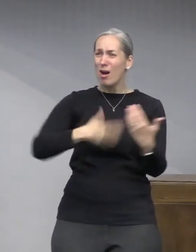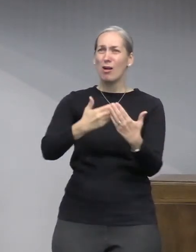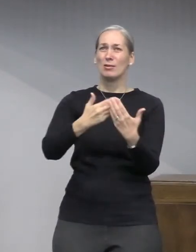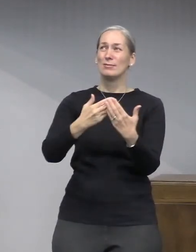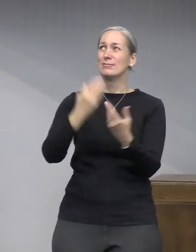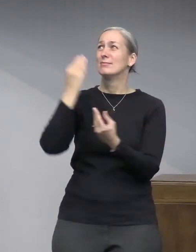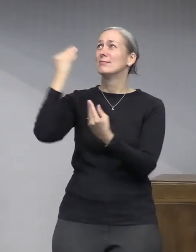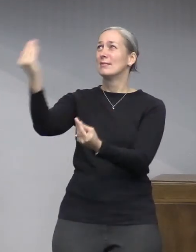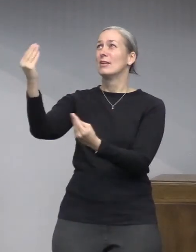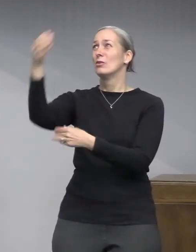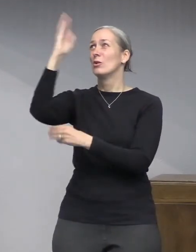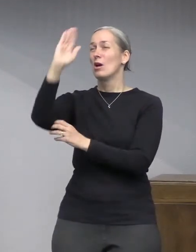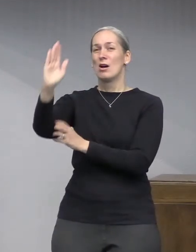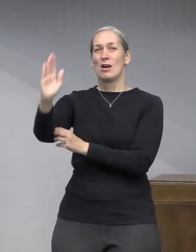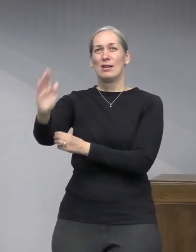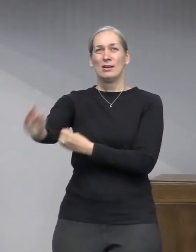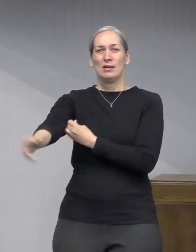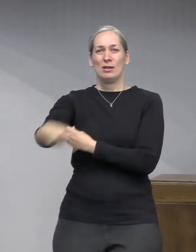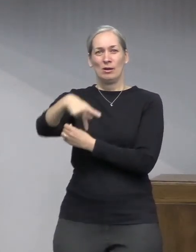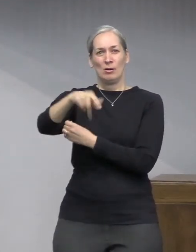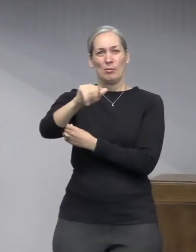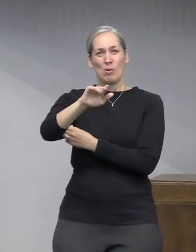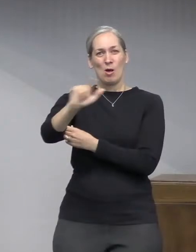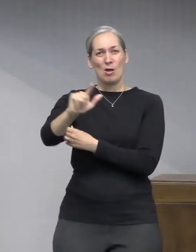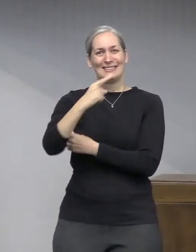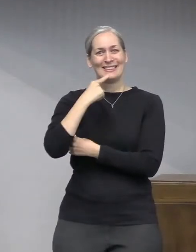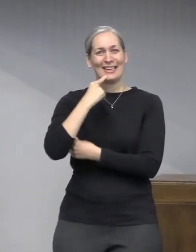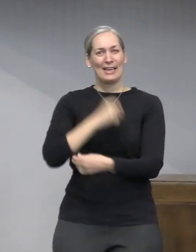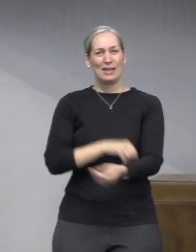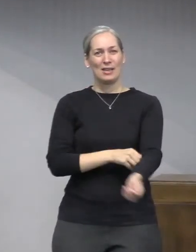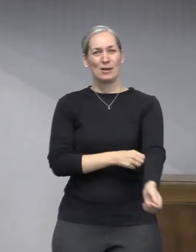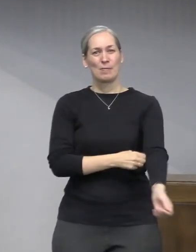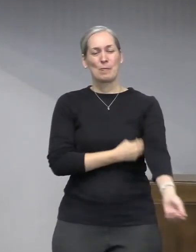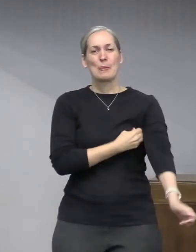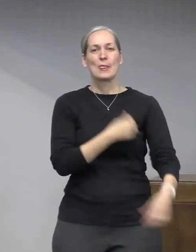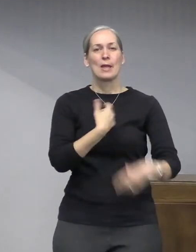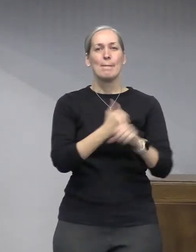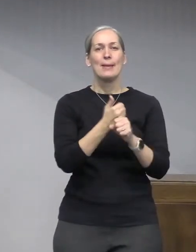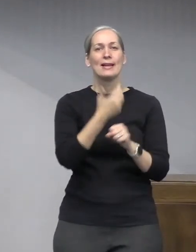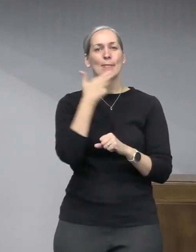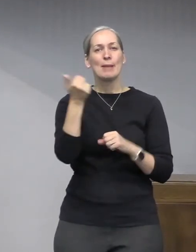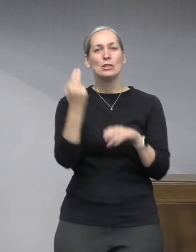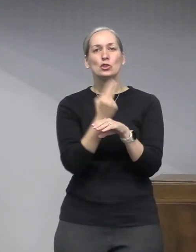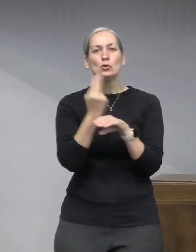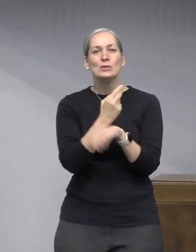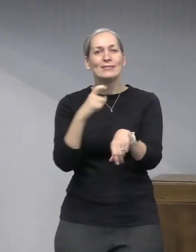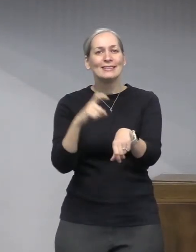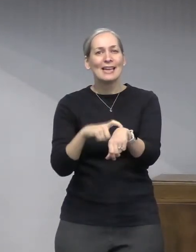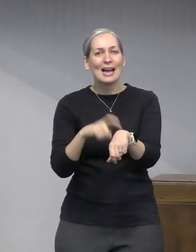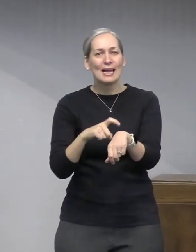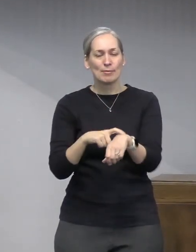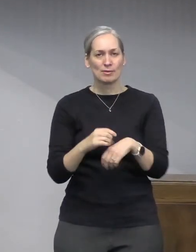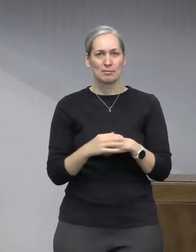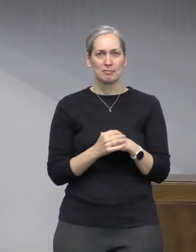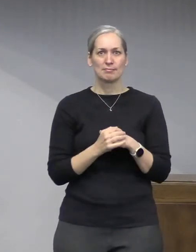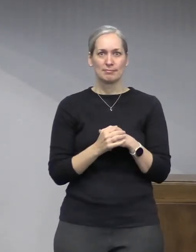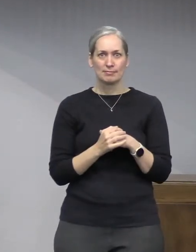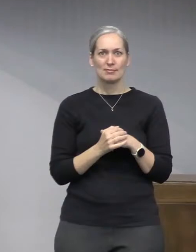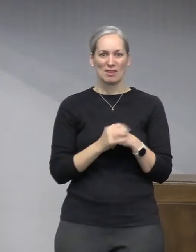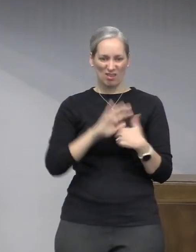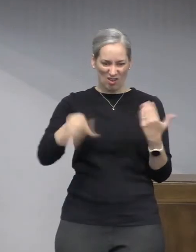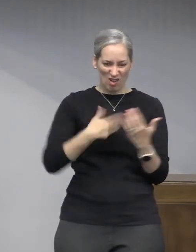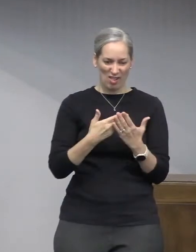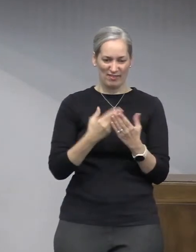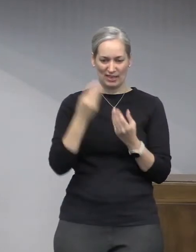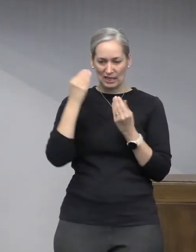God. As Paul said, making the best use of time. What would that be? Giving it all to